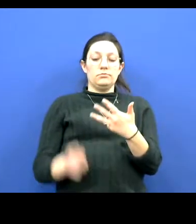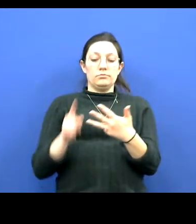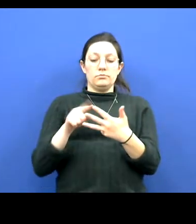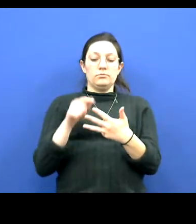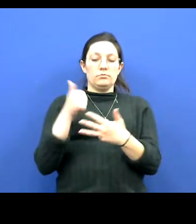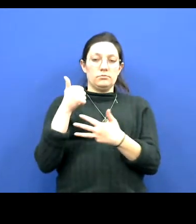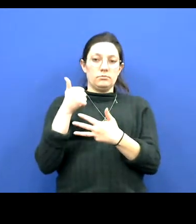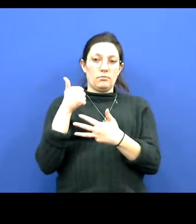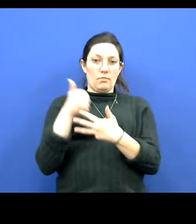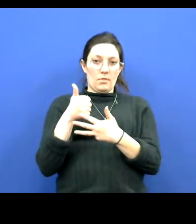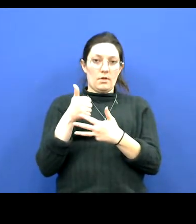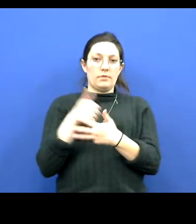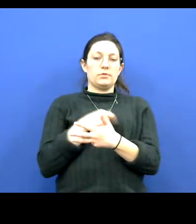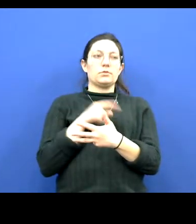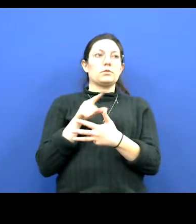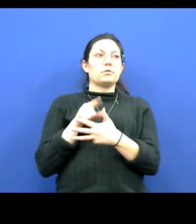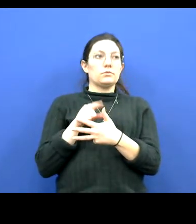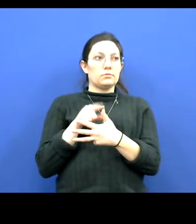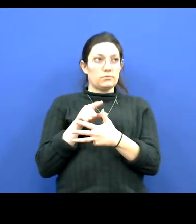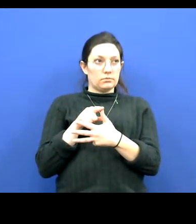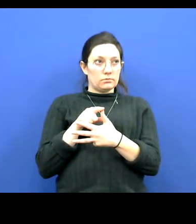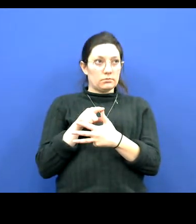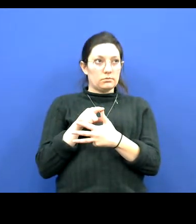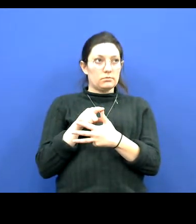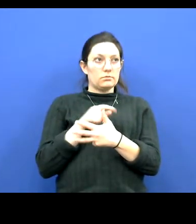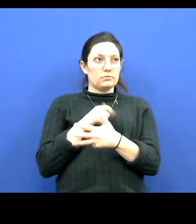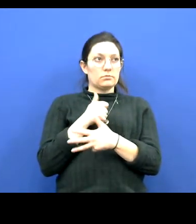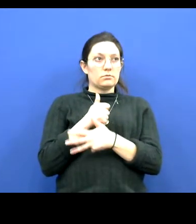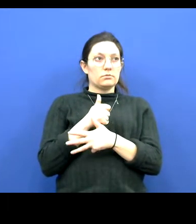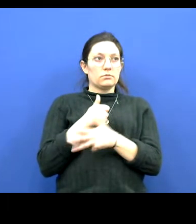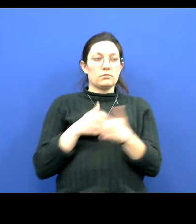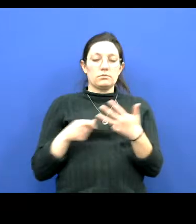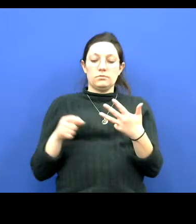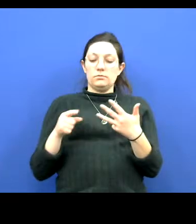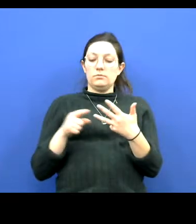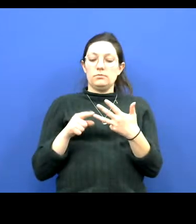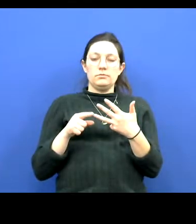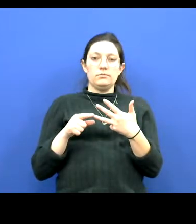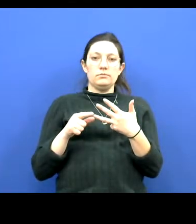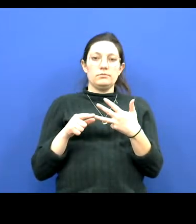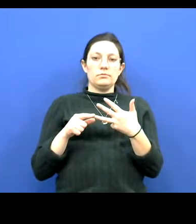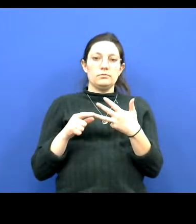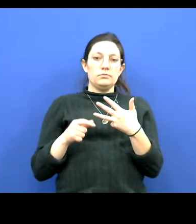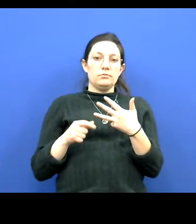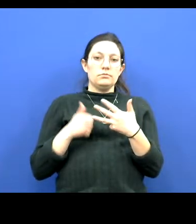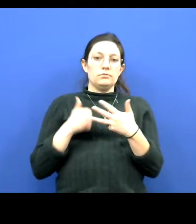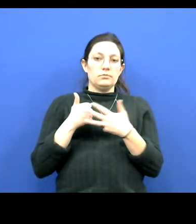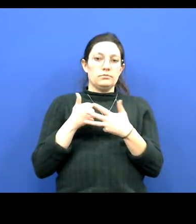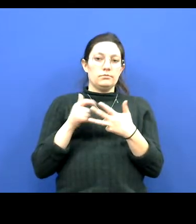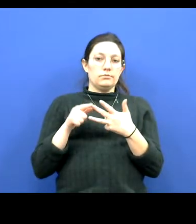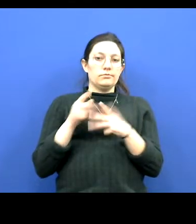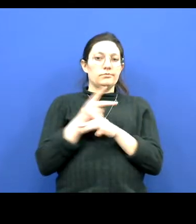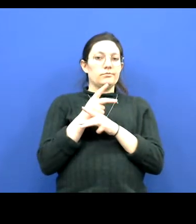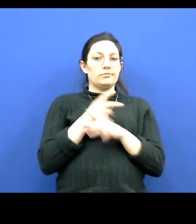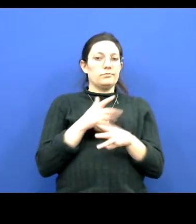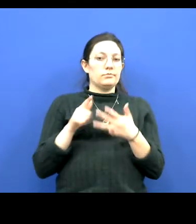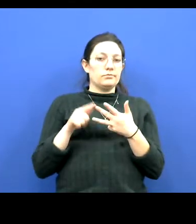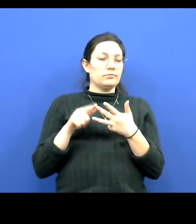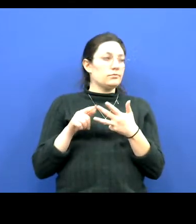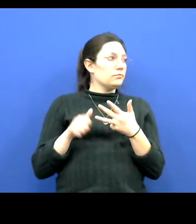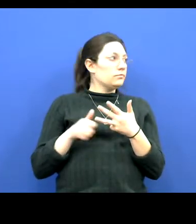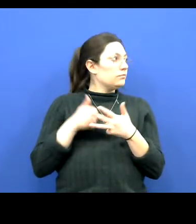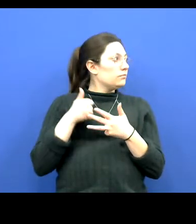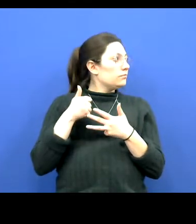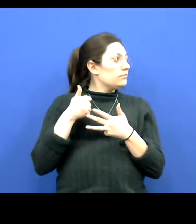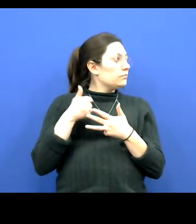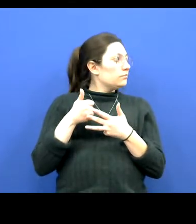Councilmember Page, Aye. Councilmember Blanca, Aye. Councilmember Barley, Aye. Supervisor